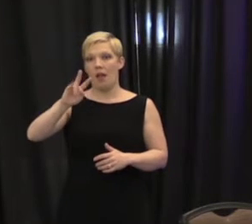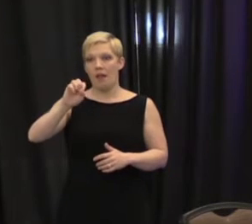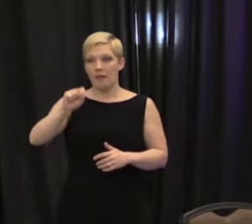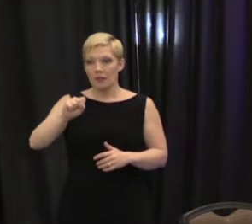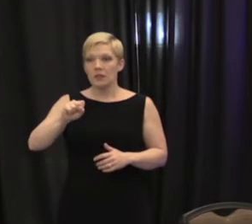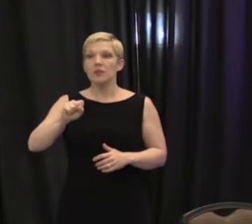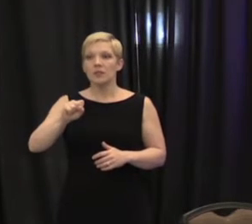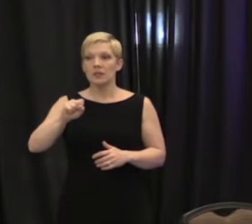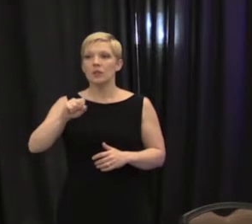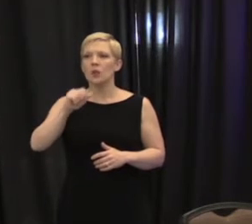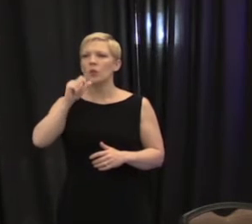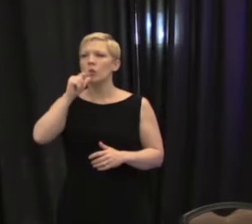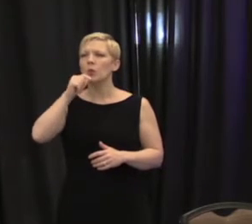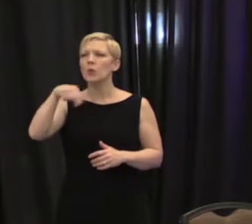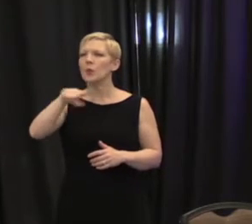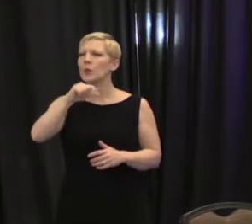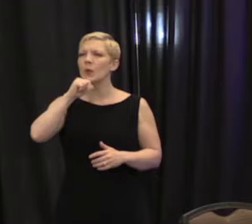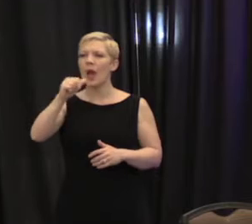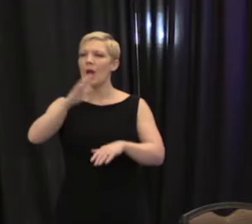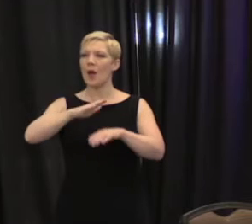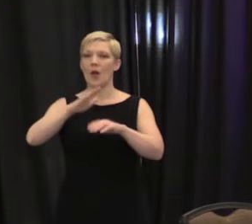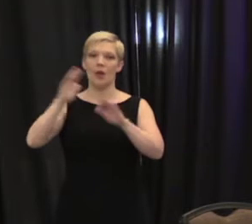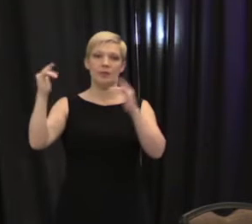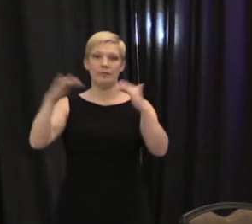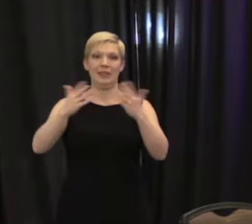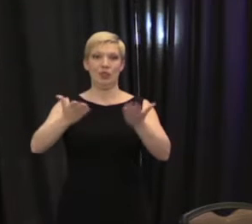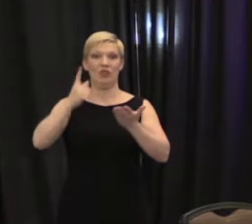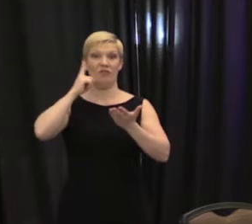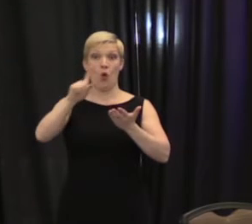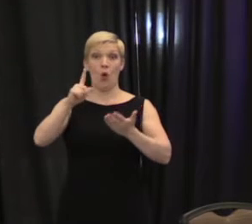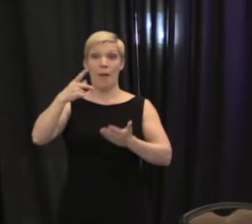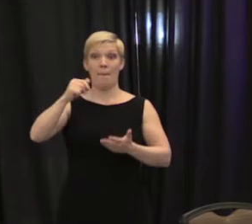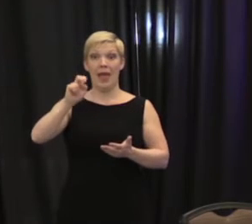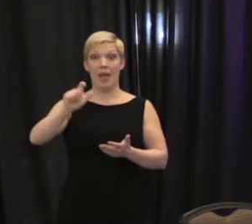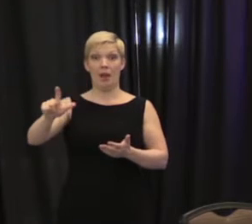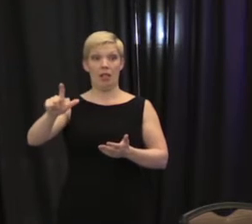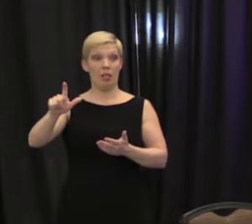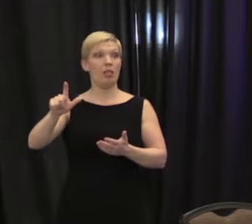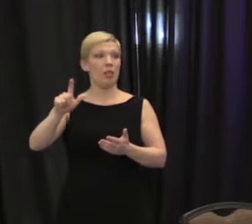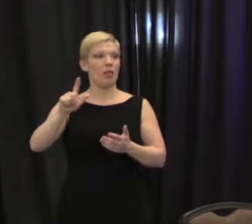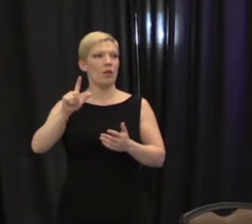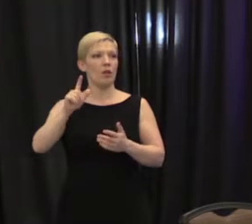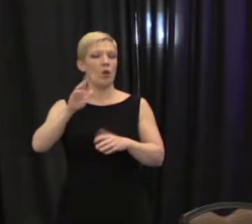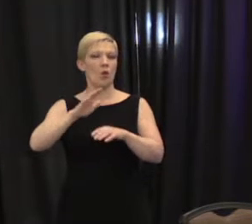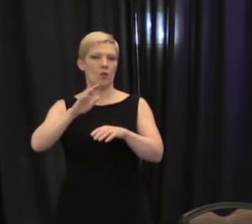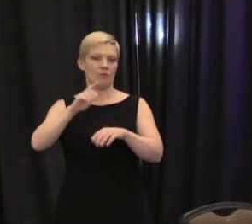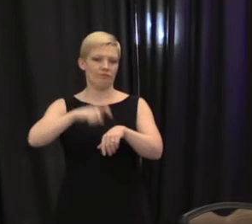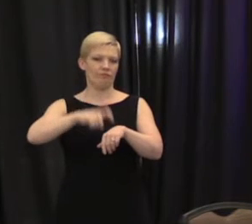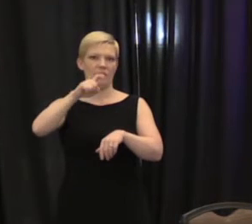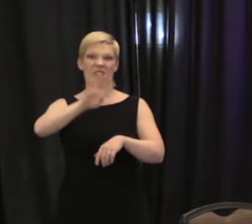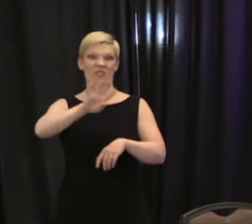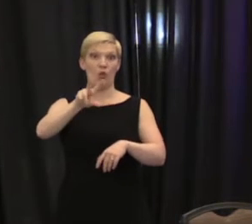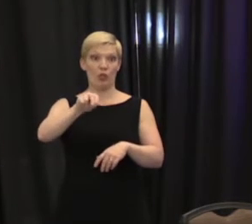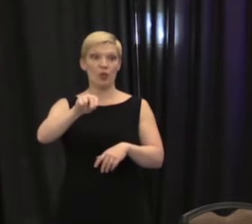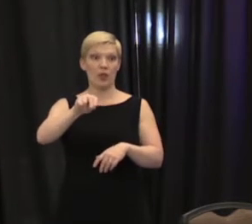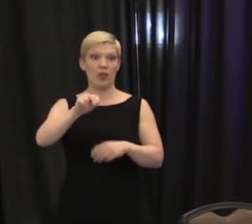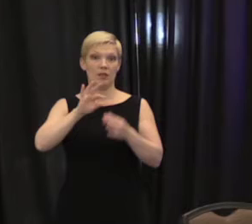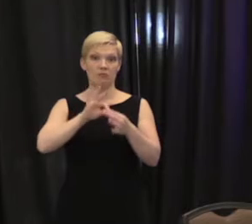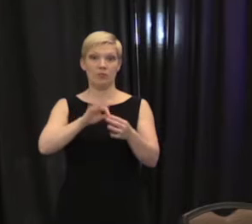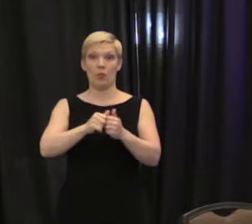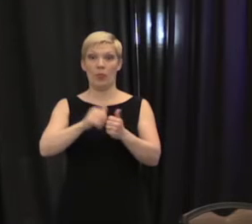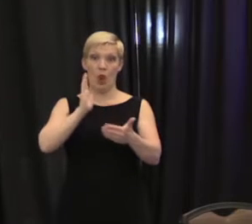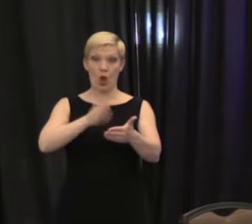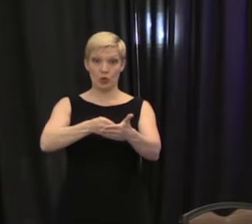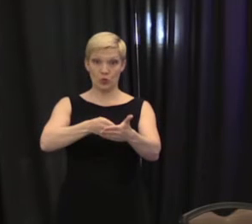For those of you who weren't in the panel yesterday, which was at 4:30 on the lawsuit, the assertion